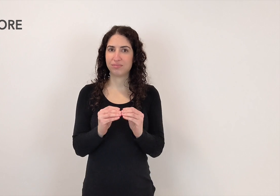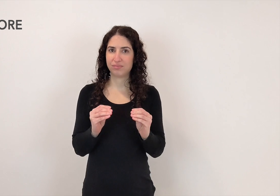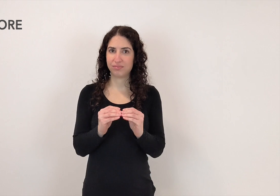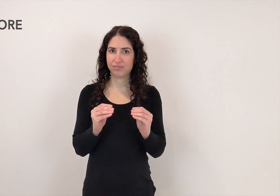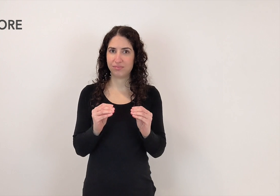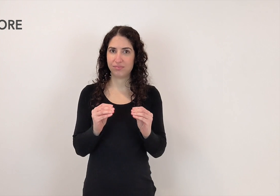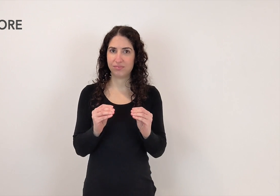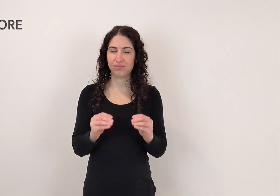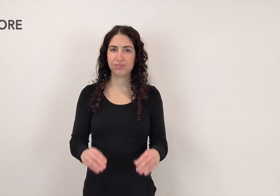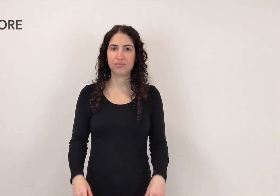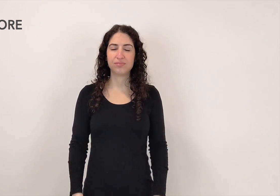more.